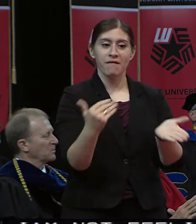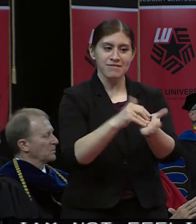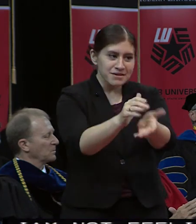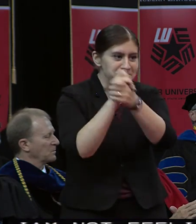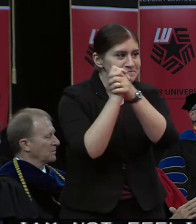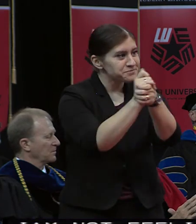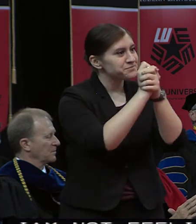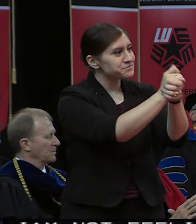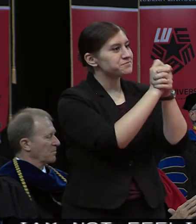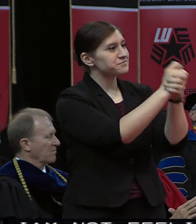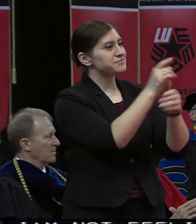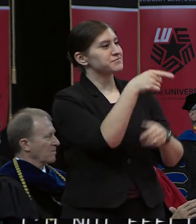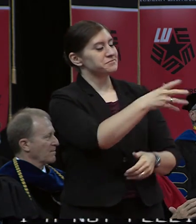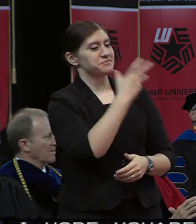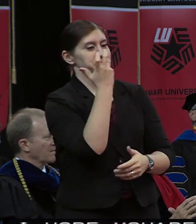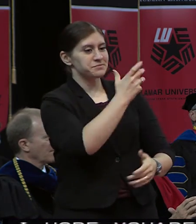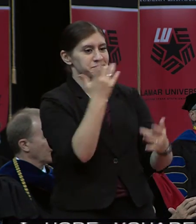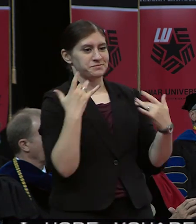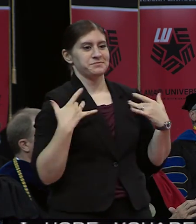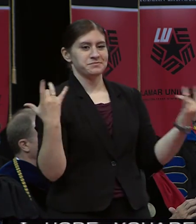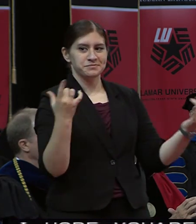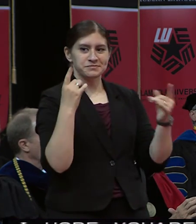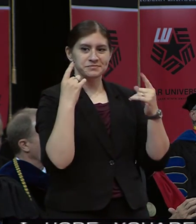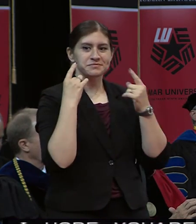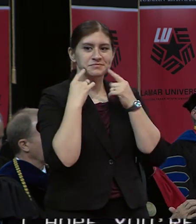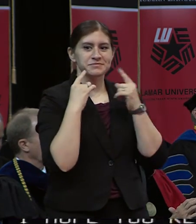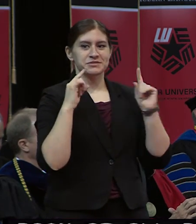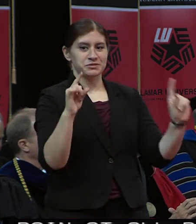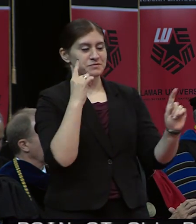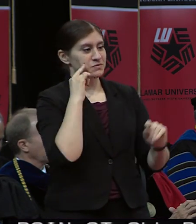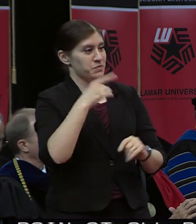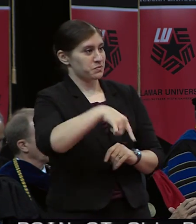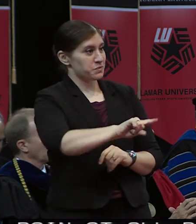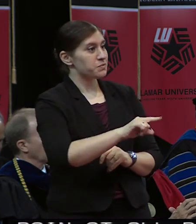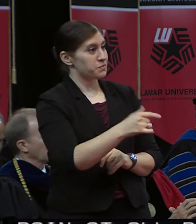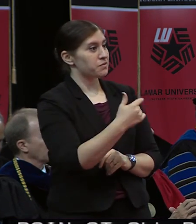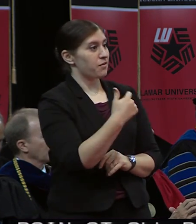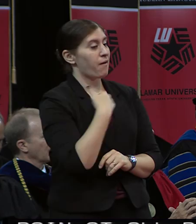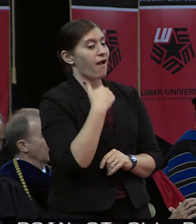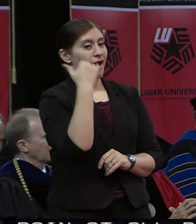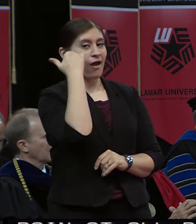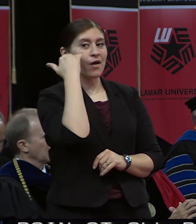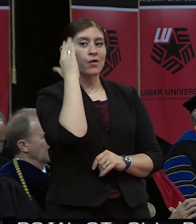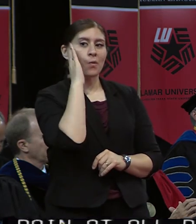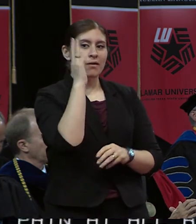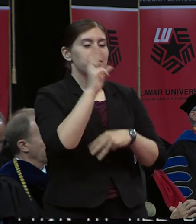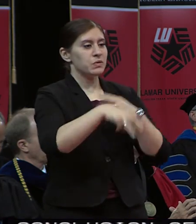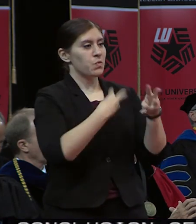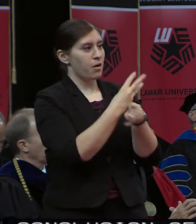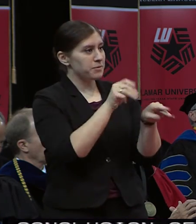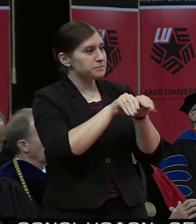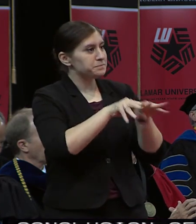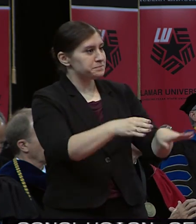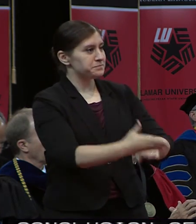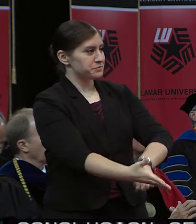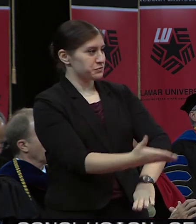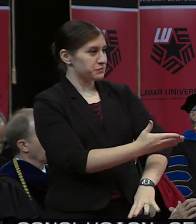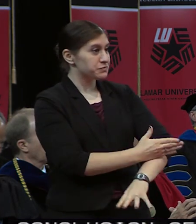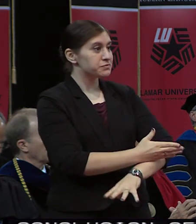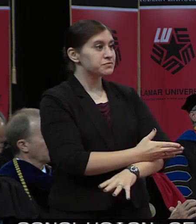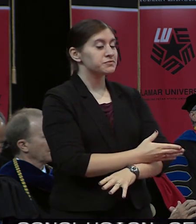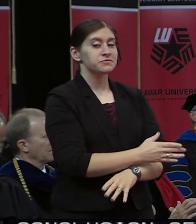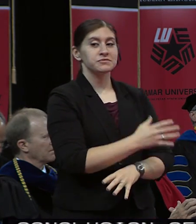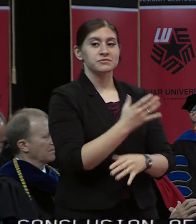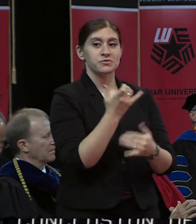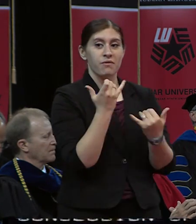congratulate you on this monumental achievement, and one that I know will make the world a better place. And after all